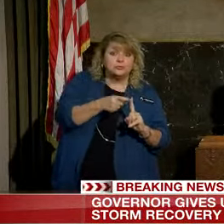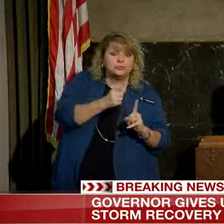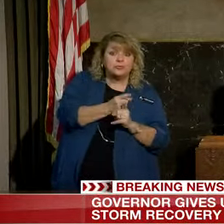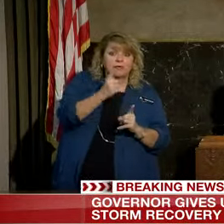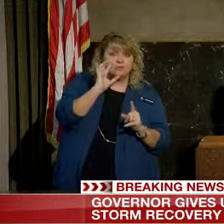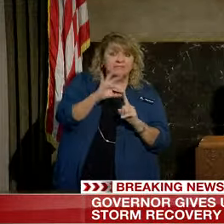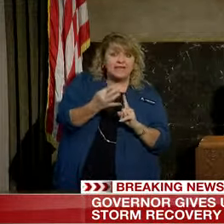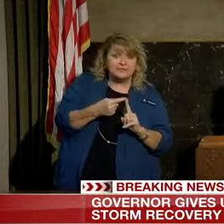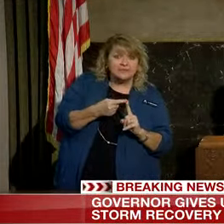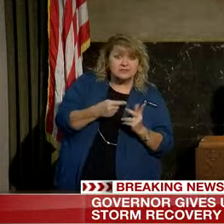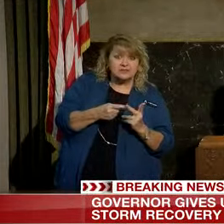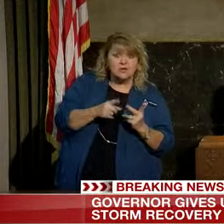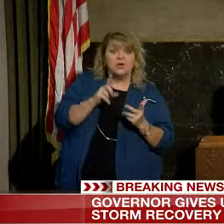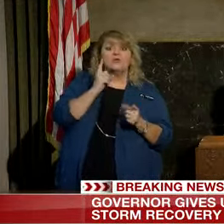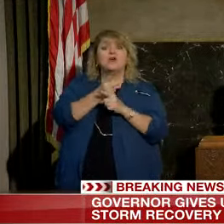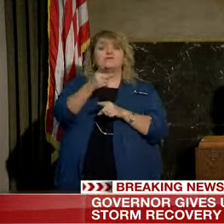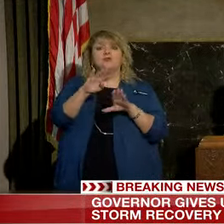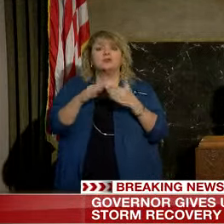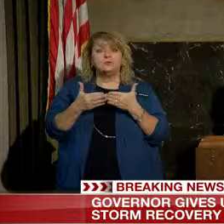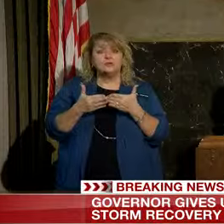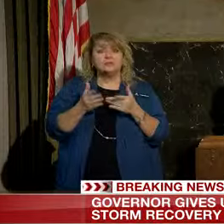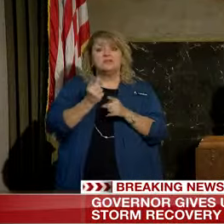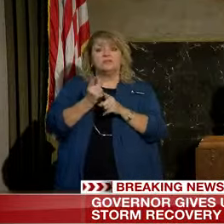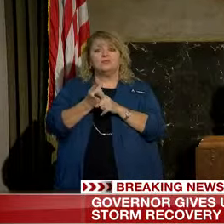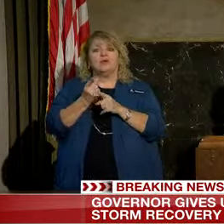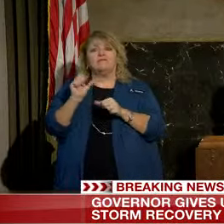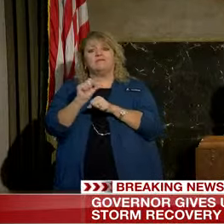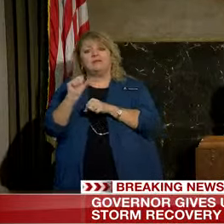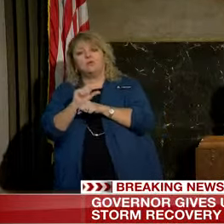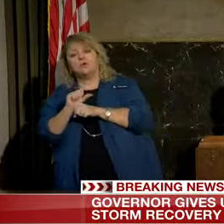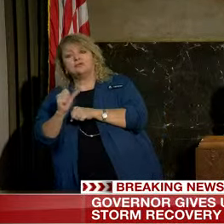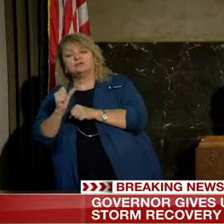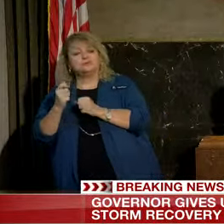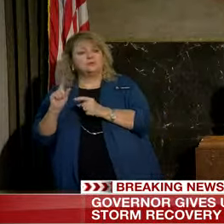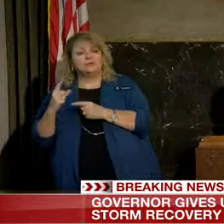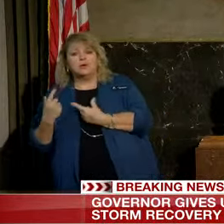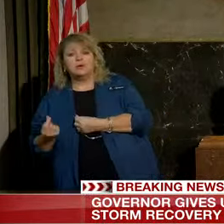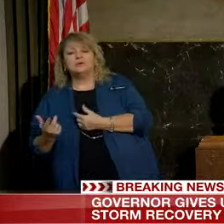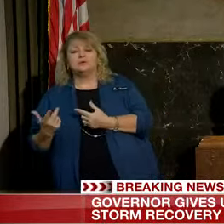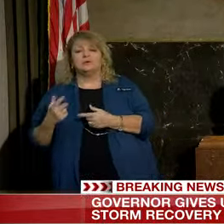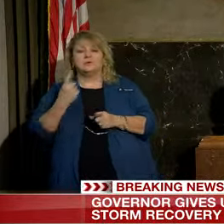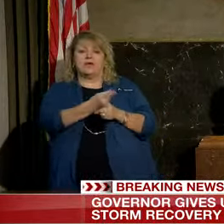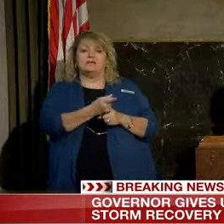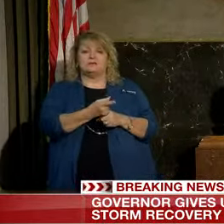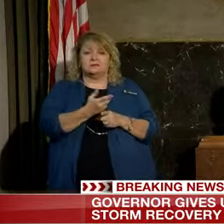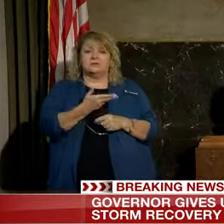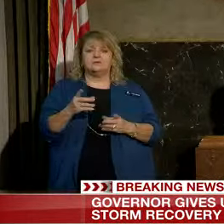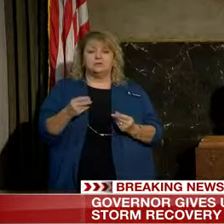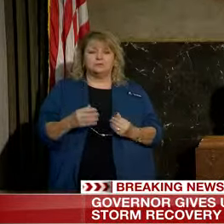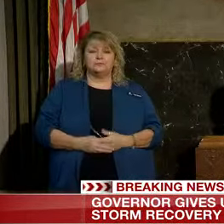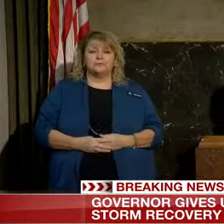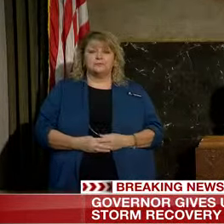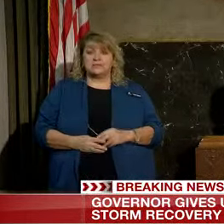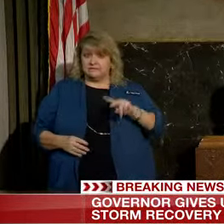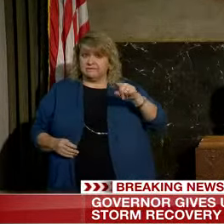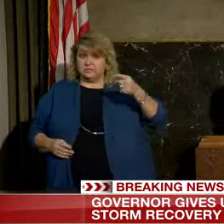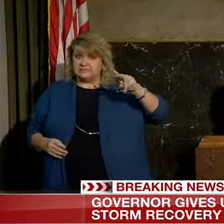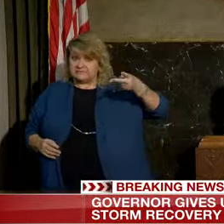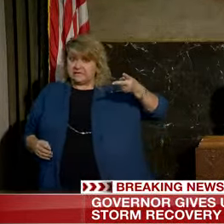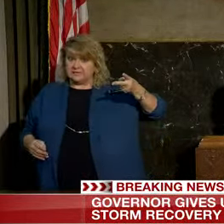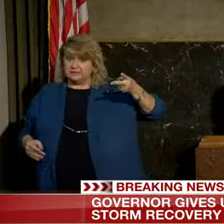for everybody else in their workspace. And that's true whether you're a state employee or not. Secondly, I would tell you that